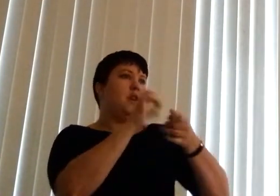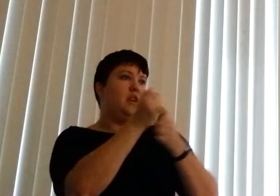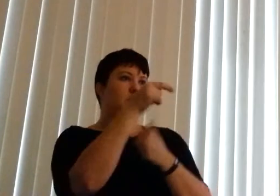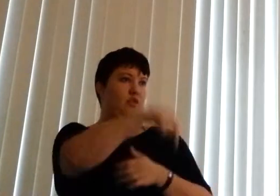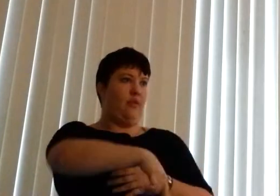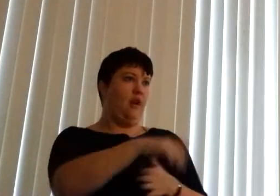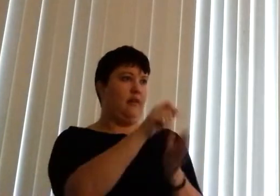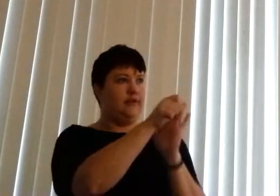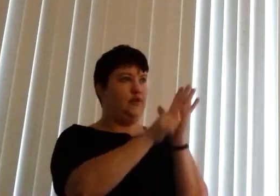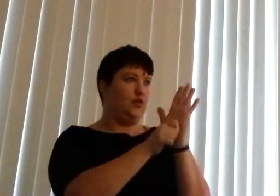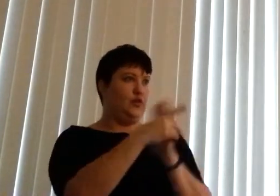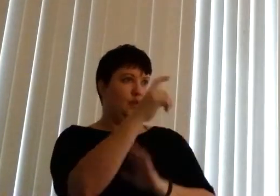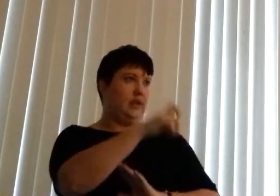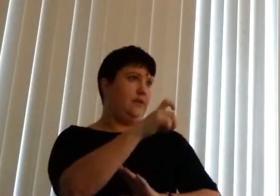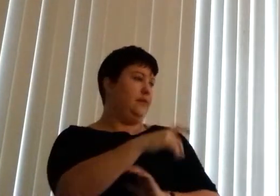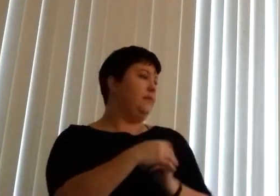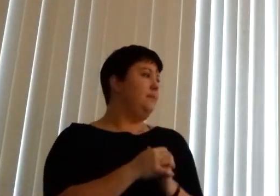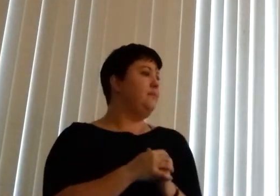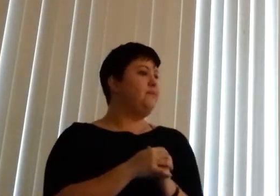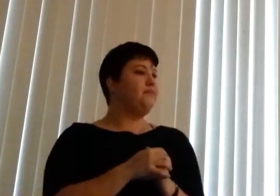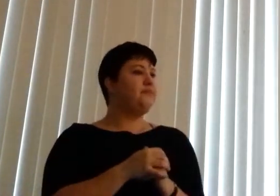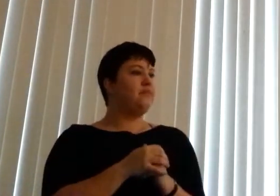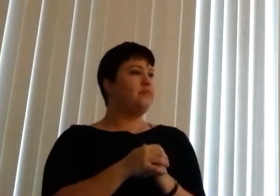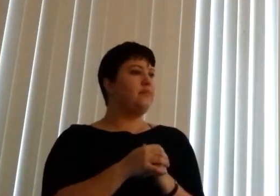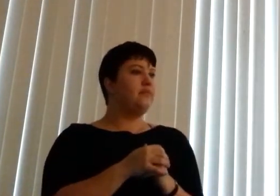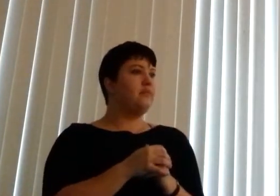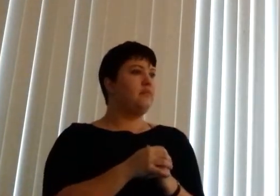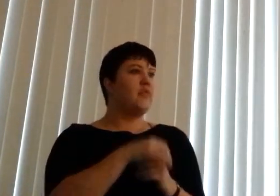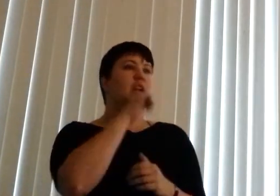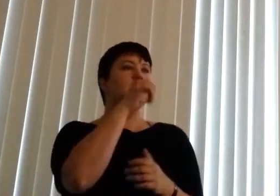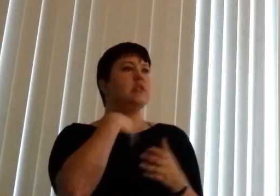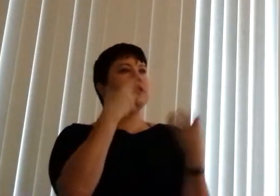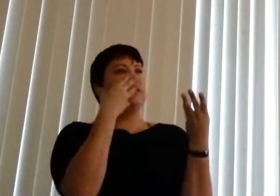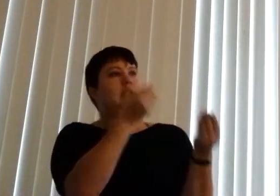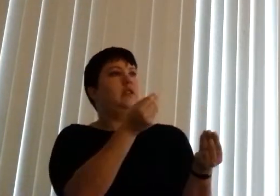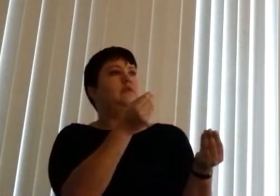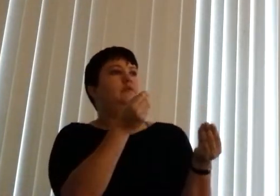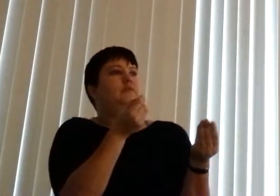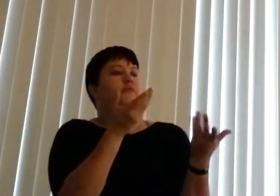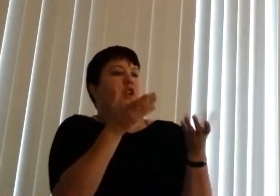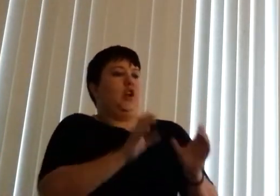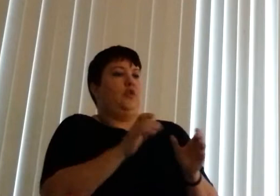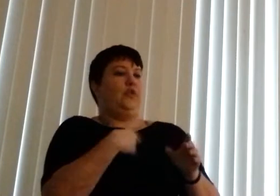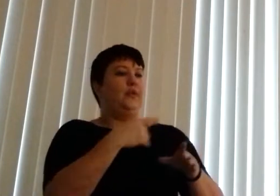for example, it doesn't partly determine the character of persons' lives.